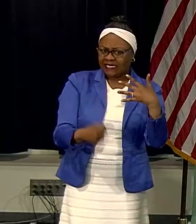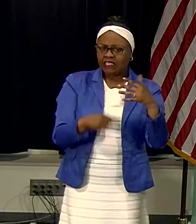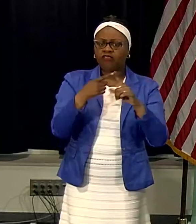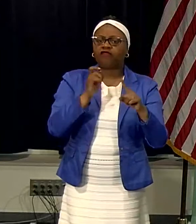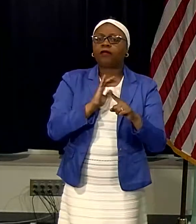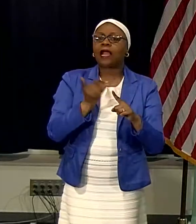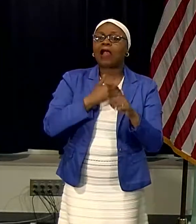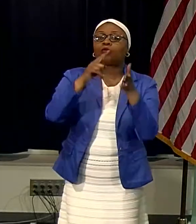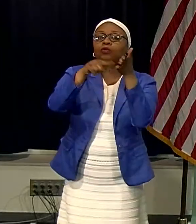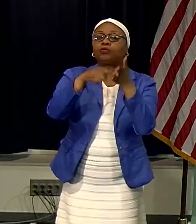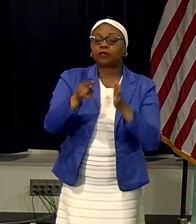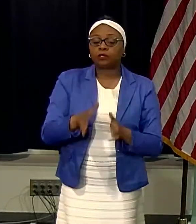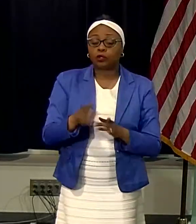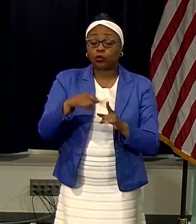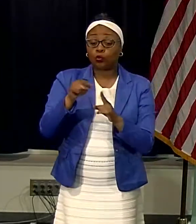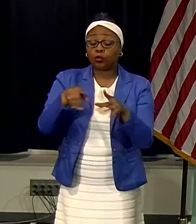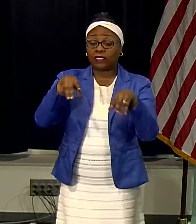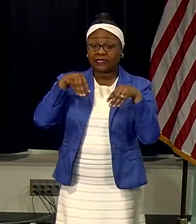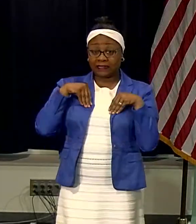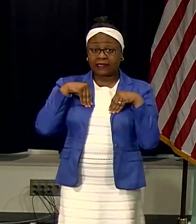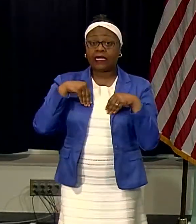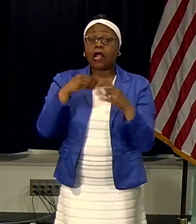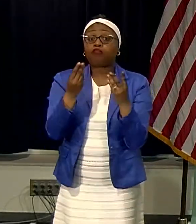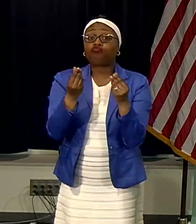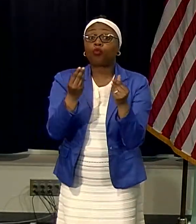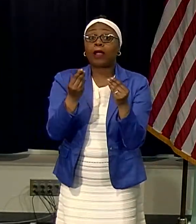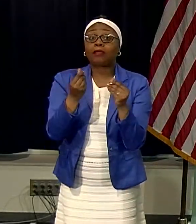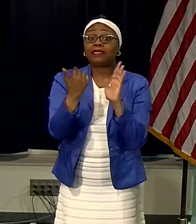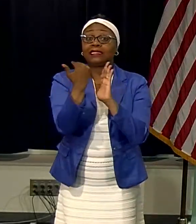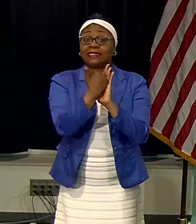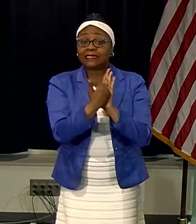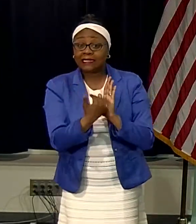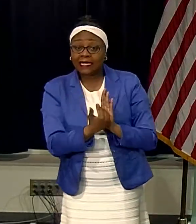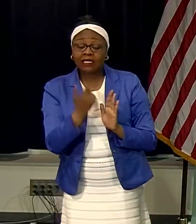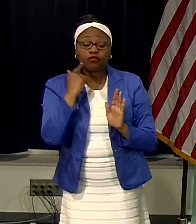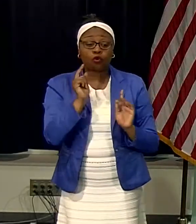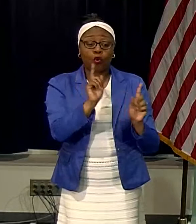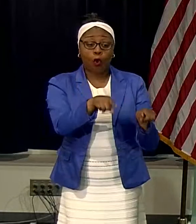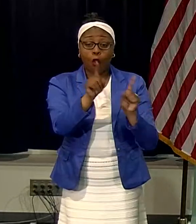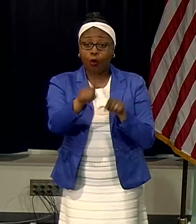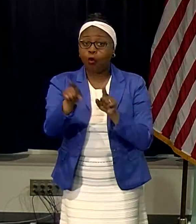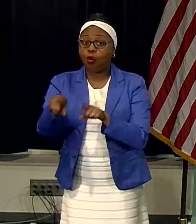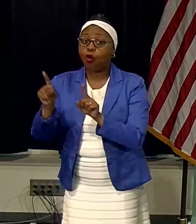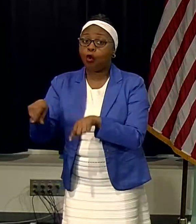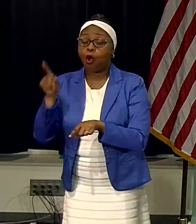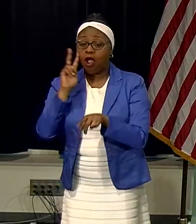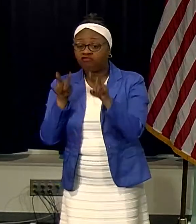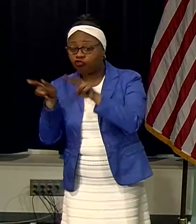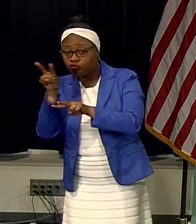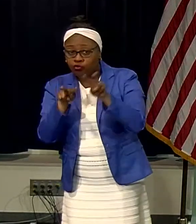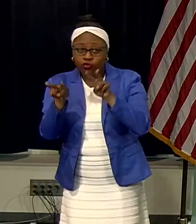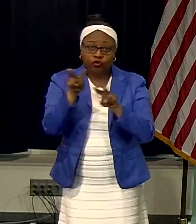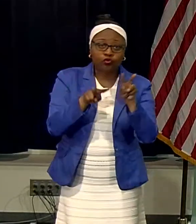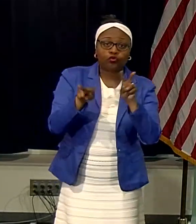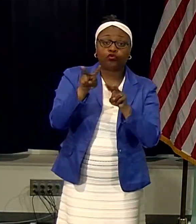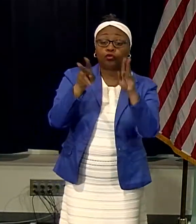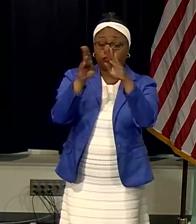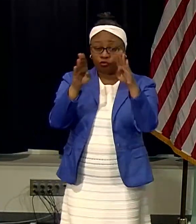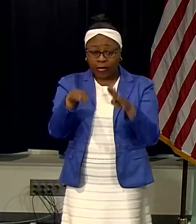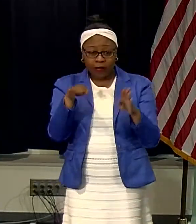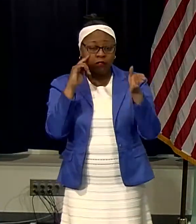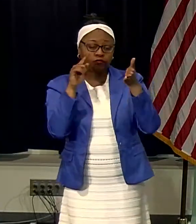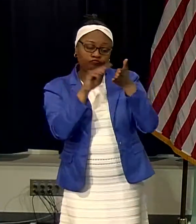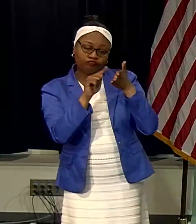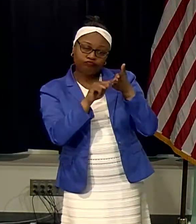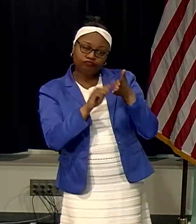inspectors. So once we receive property intake, our inspectors go out, they view these properties, and they make note of things that need to be repaired.